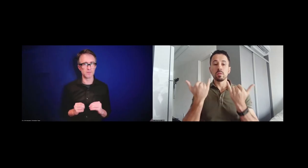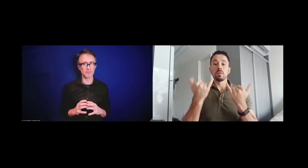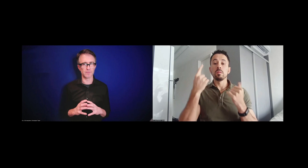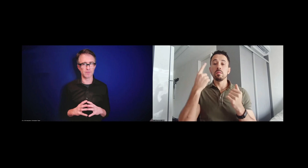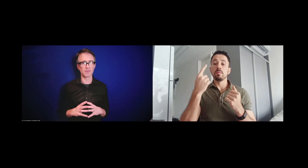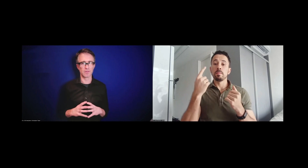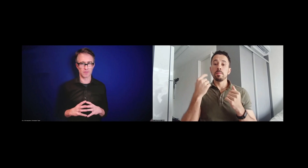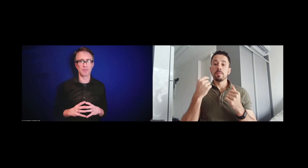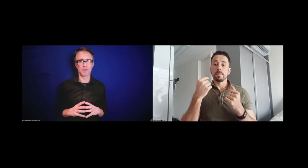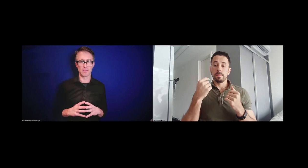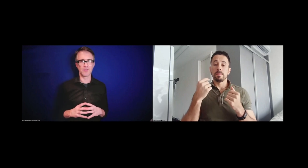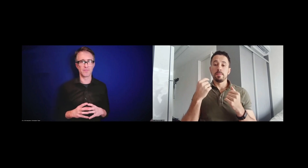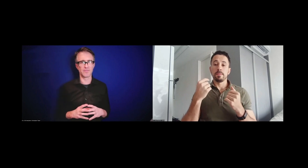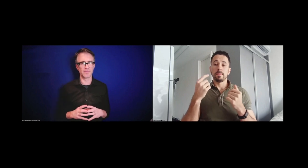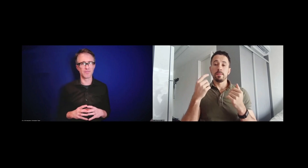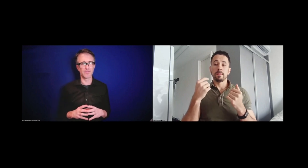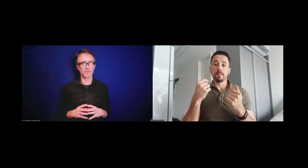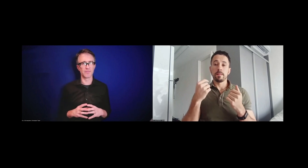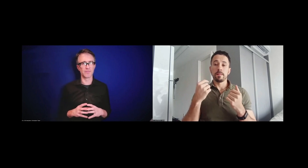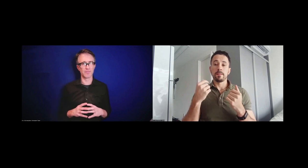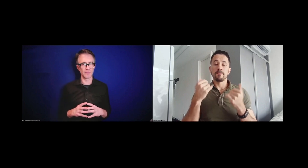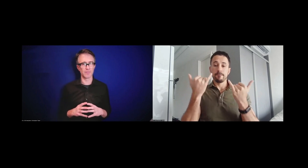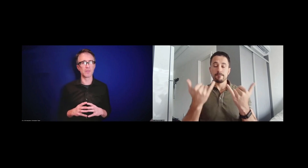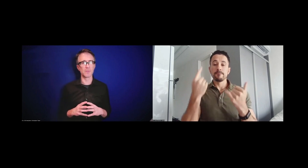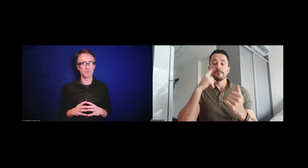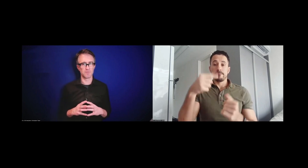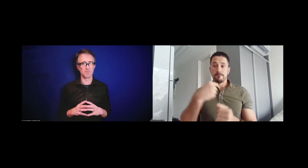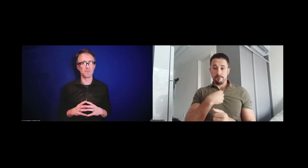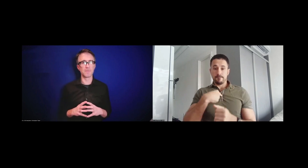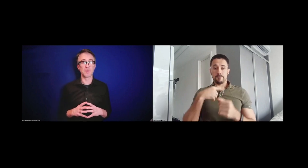same time. And having a matrix math helps you see that visually.